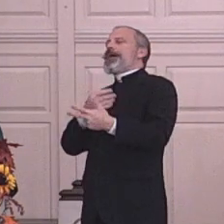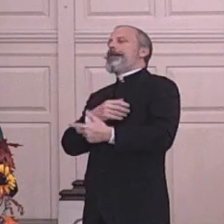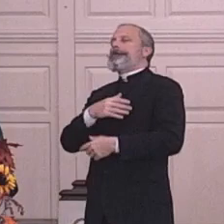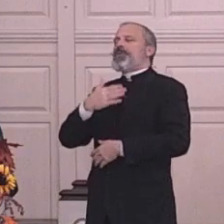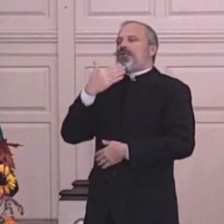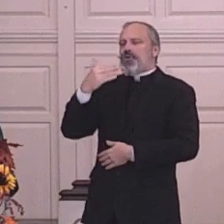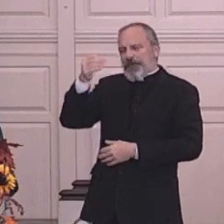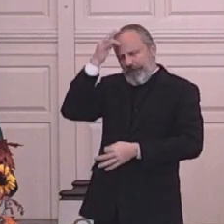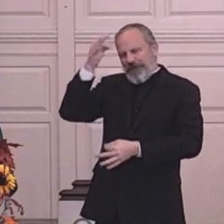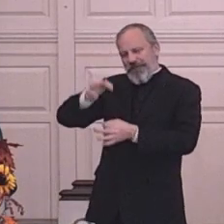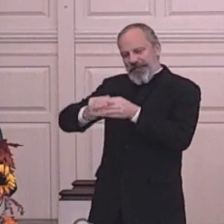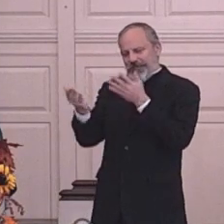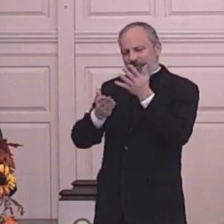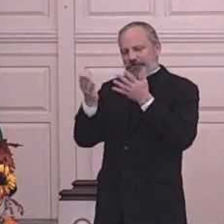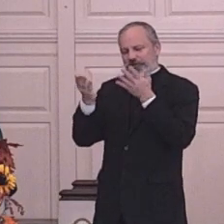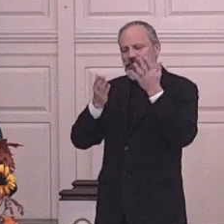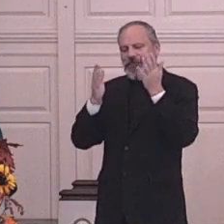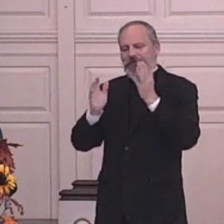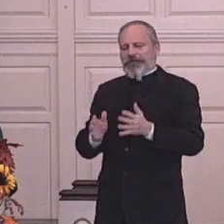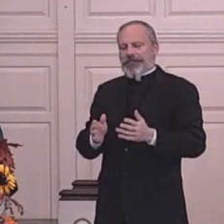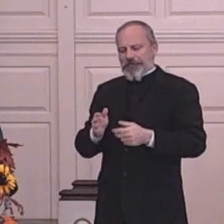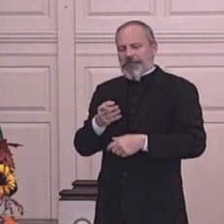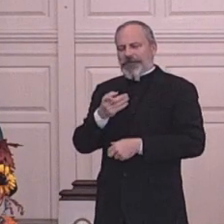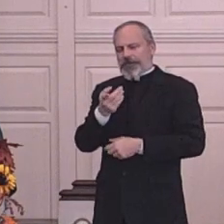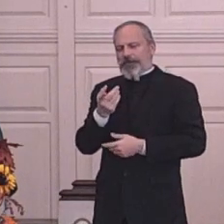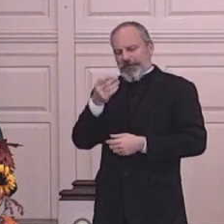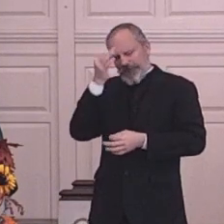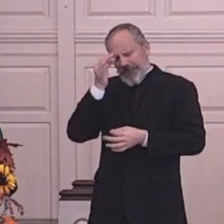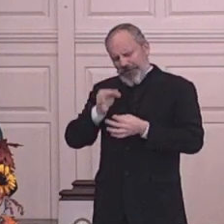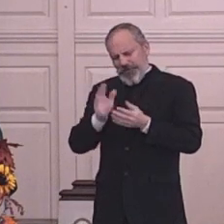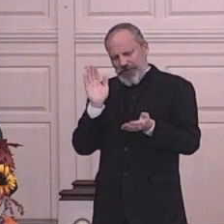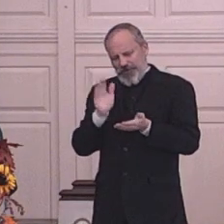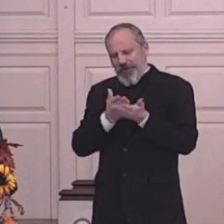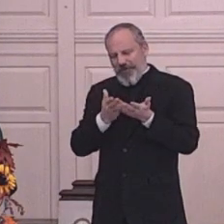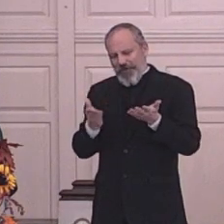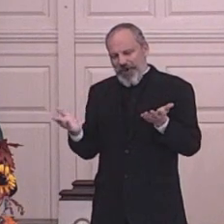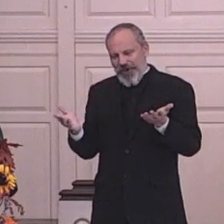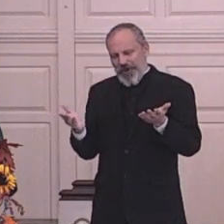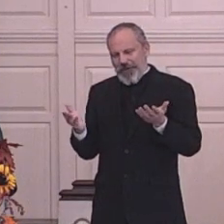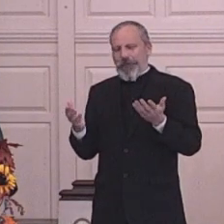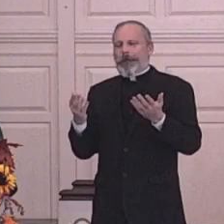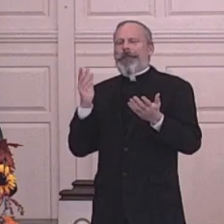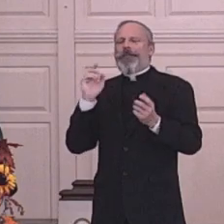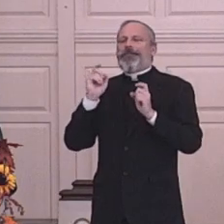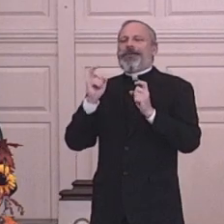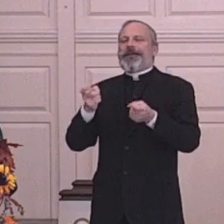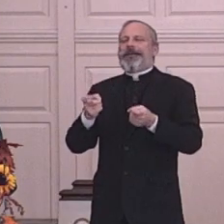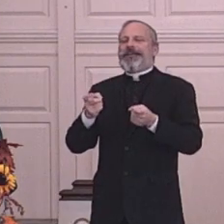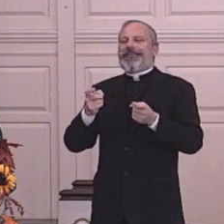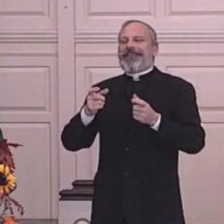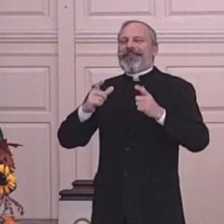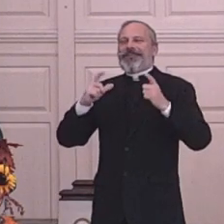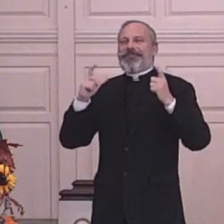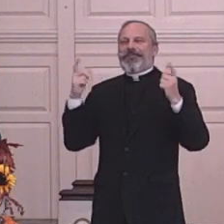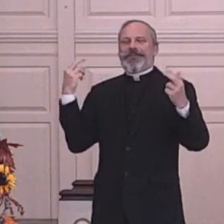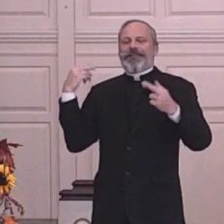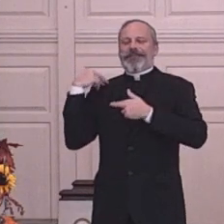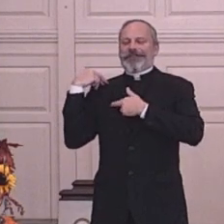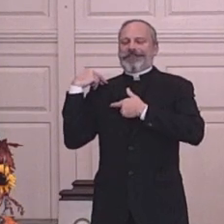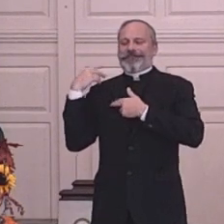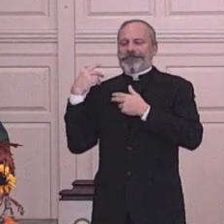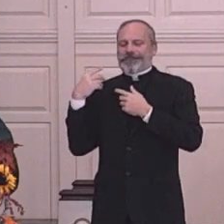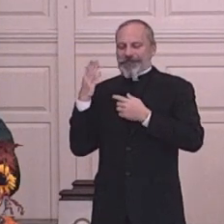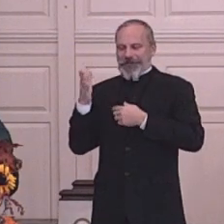my good and faithful servant. Since you are faithful in small matters, I will give you great